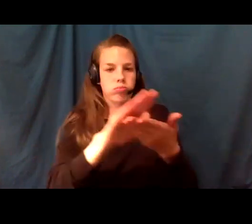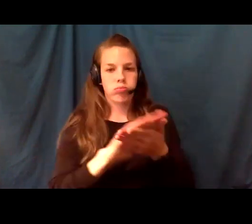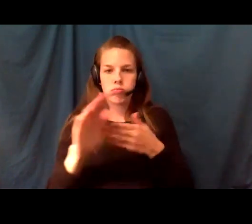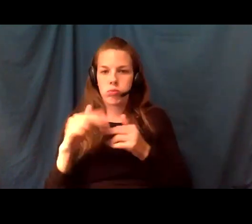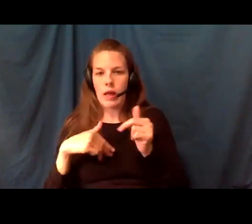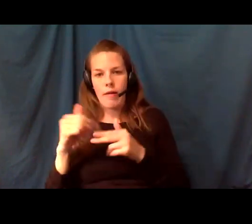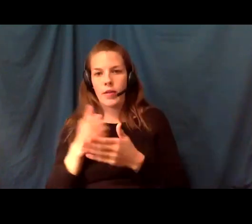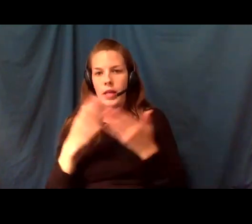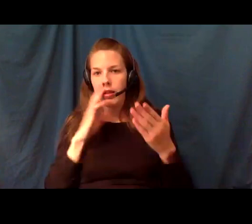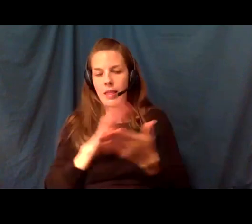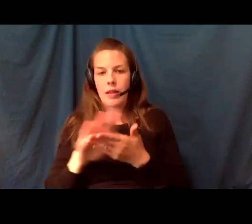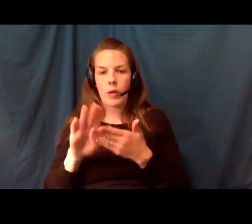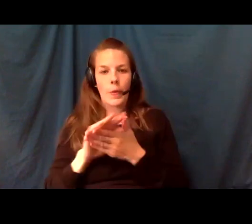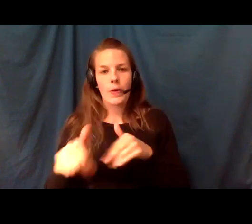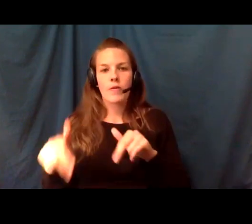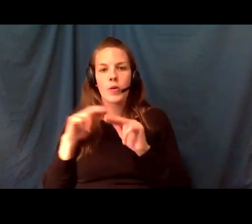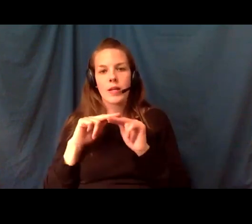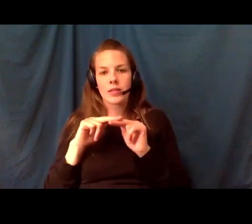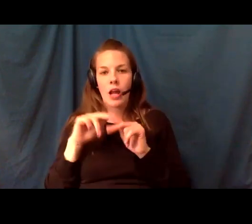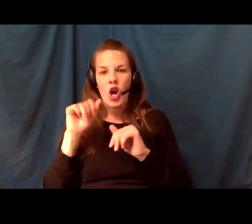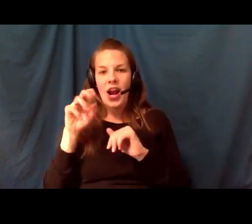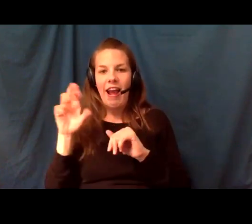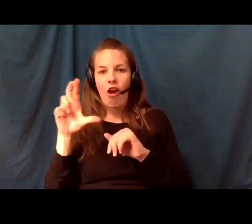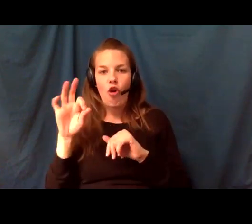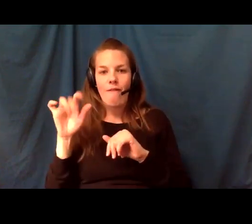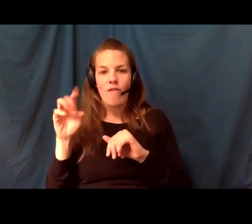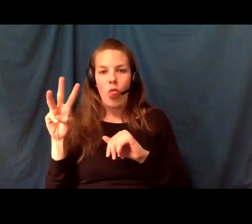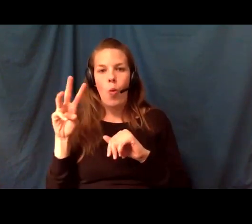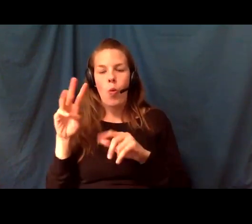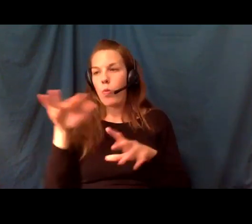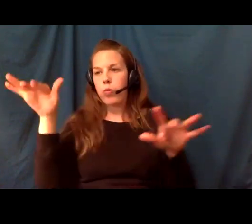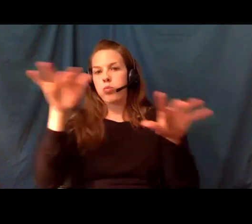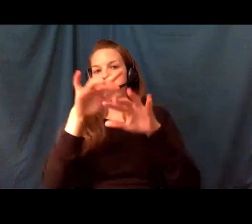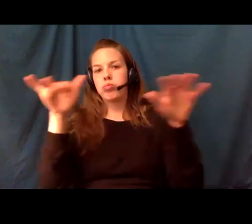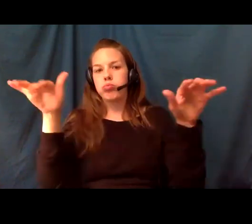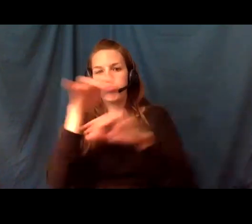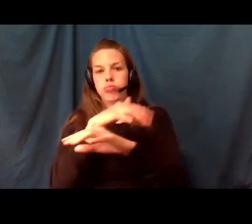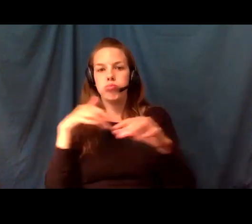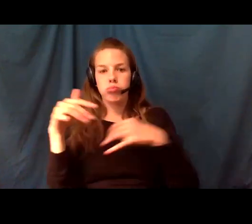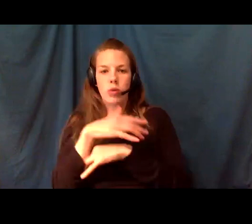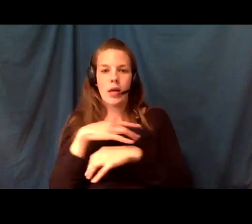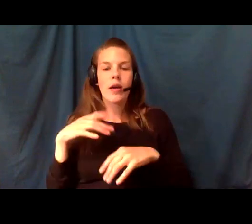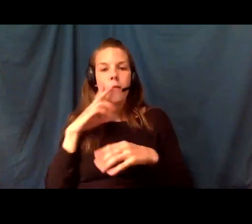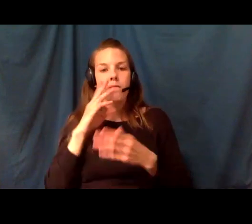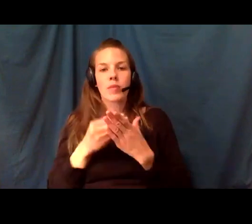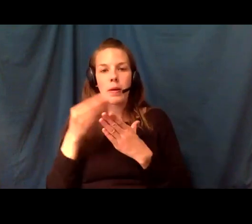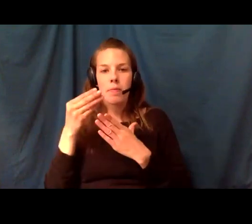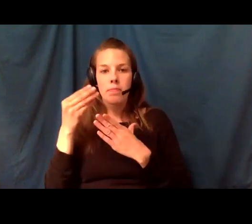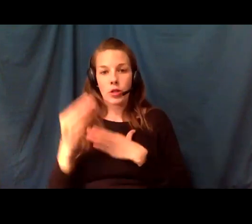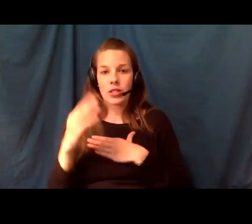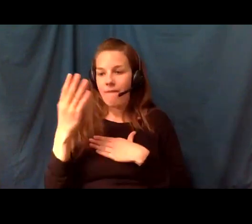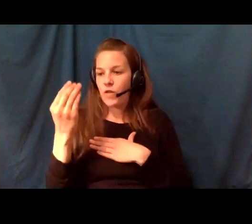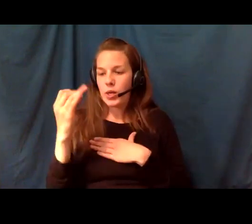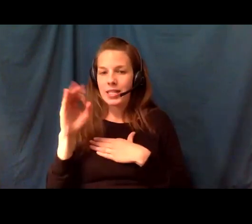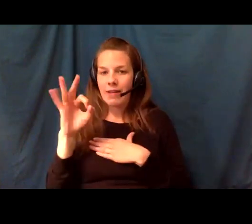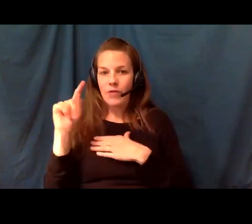cleaned. We've increased all of our airflow in all of our spaces, including purchasing a 14-foot fan